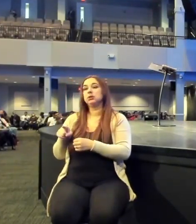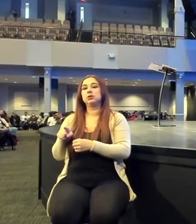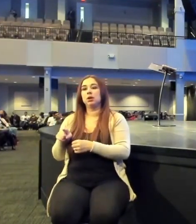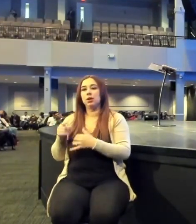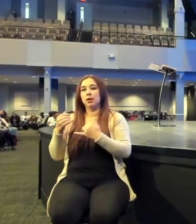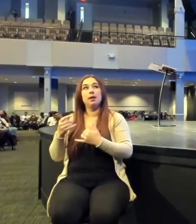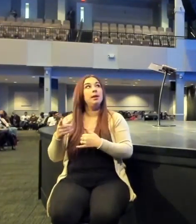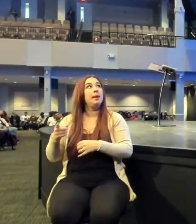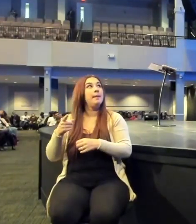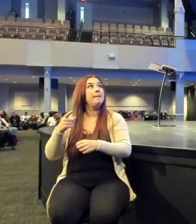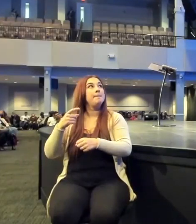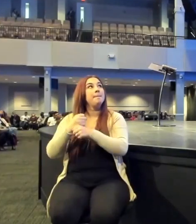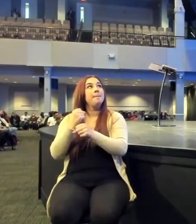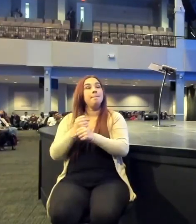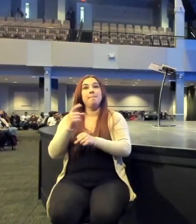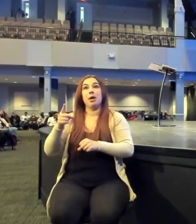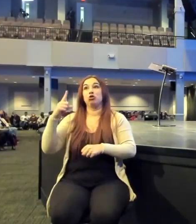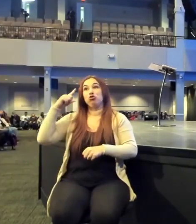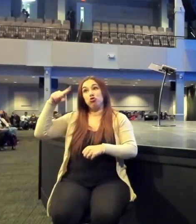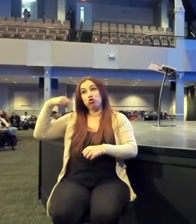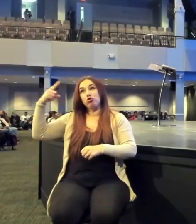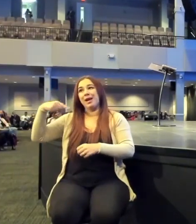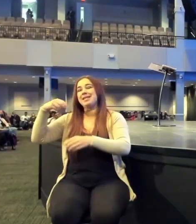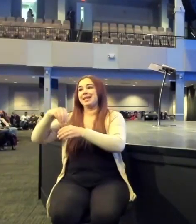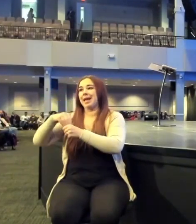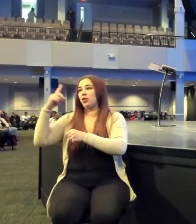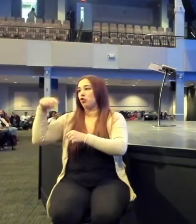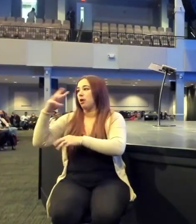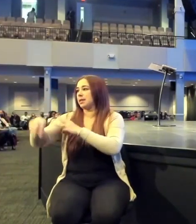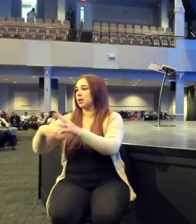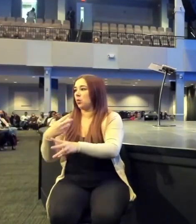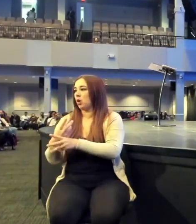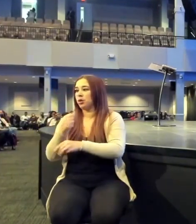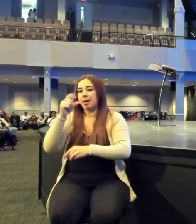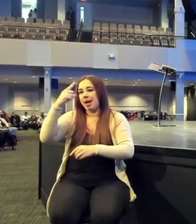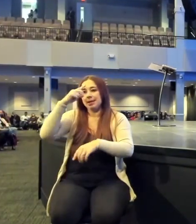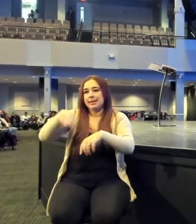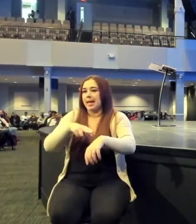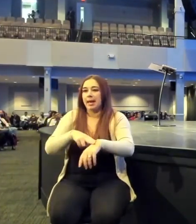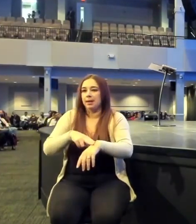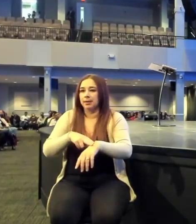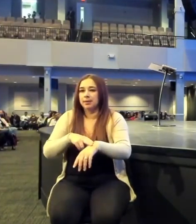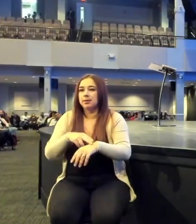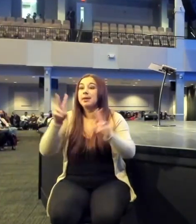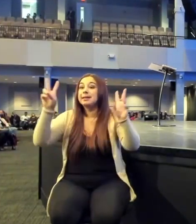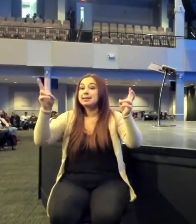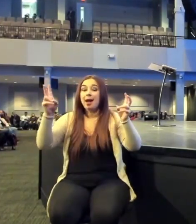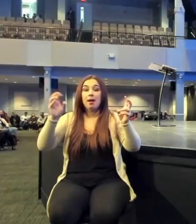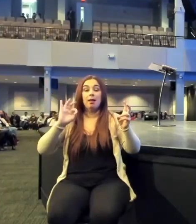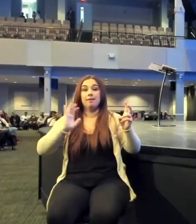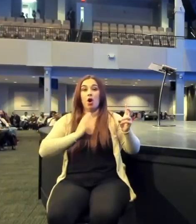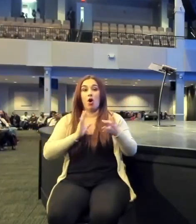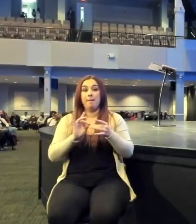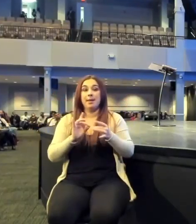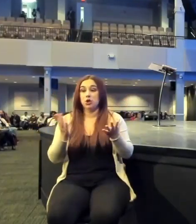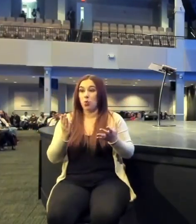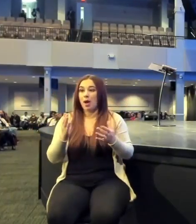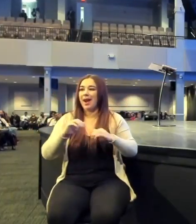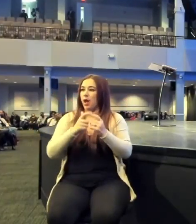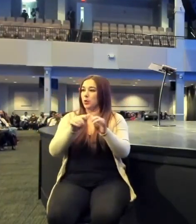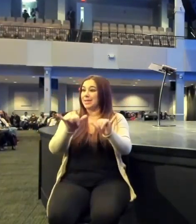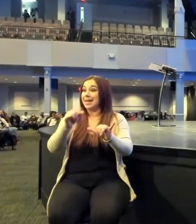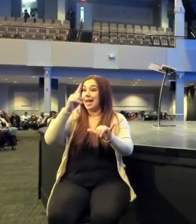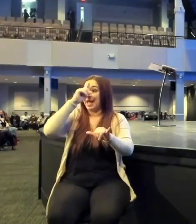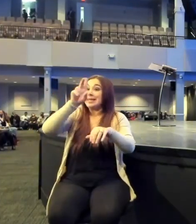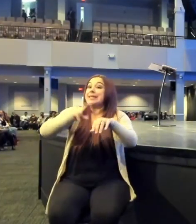makes you crazy in a crazy world. Right? Are you with me? Okay. So what's the title of our series? How to